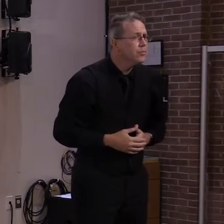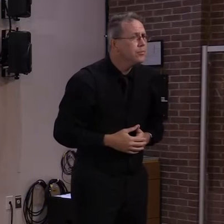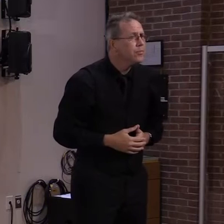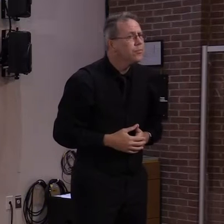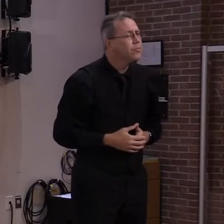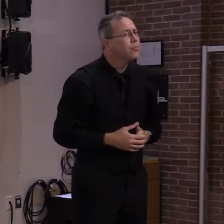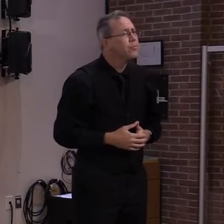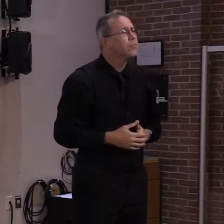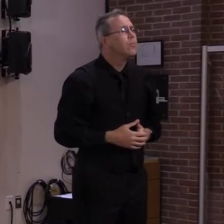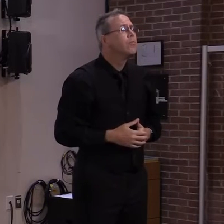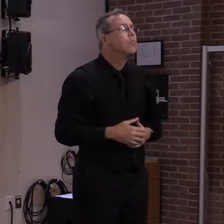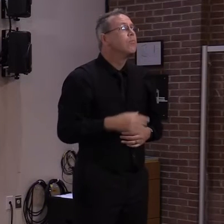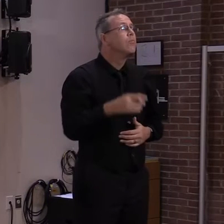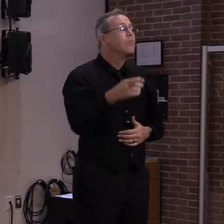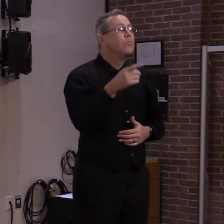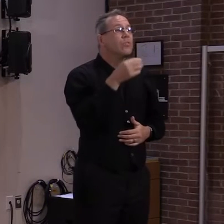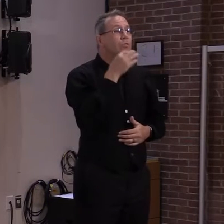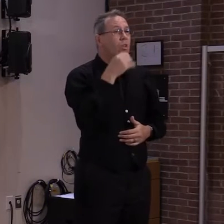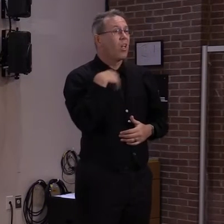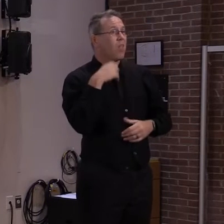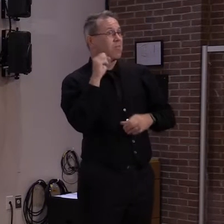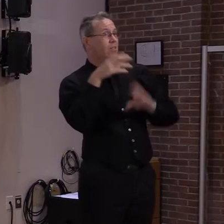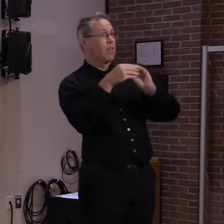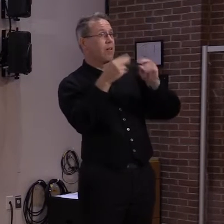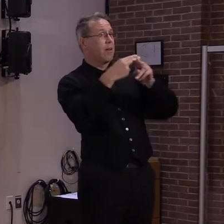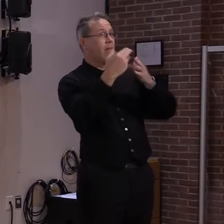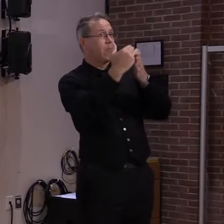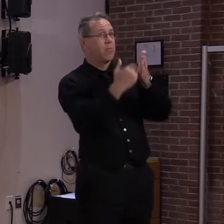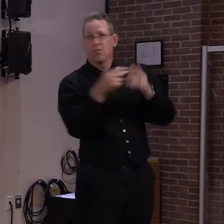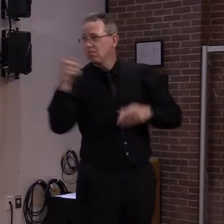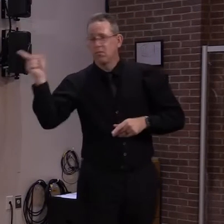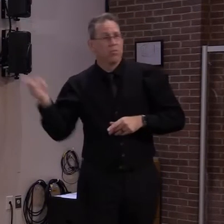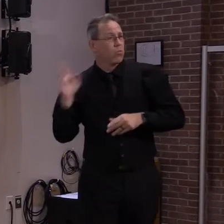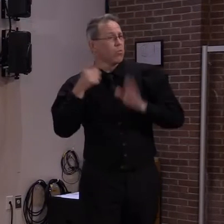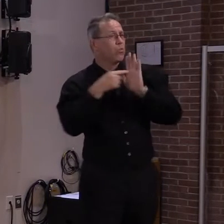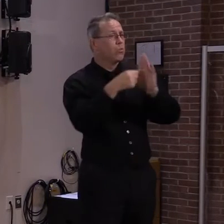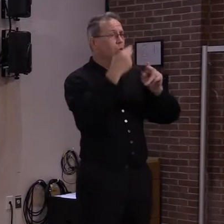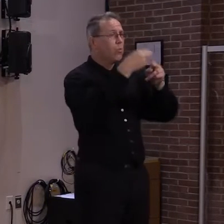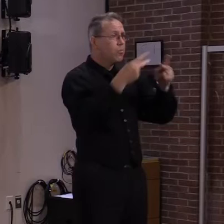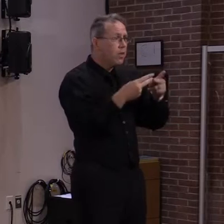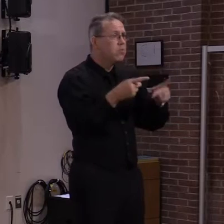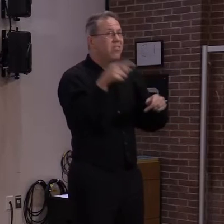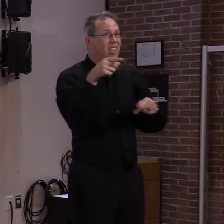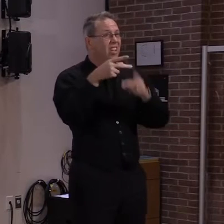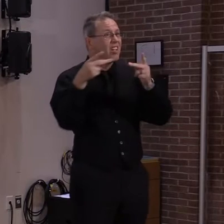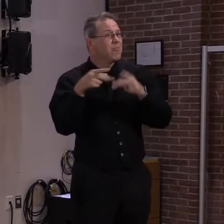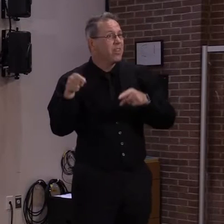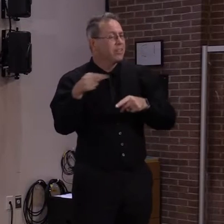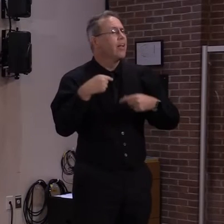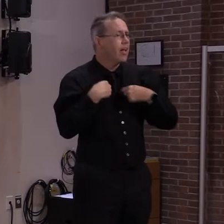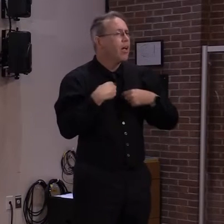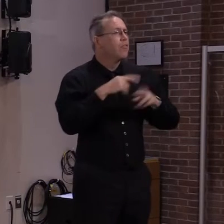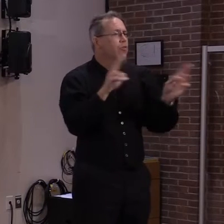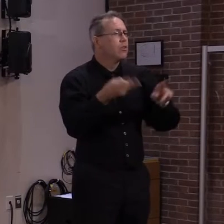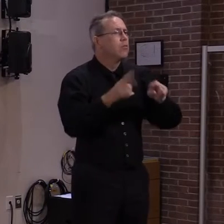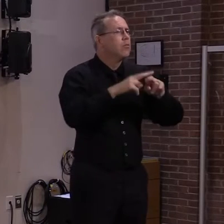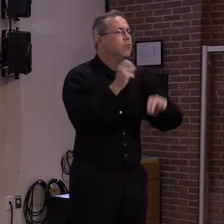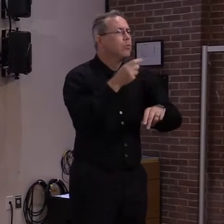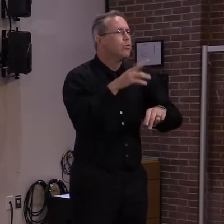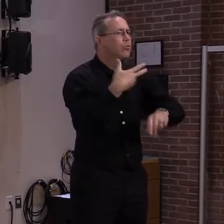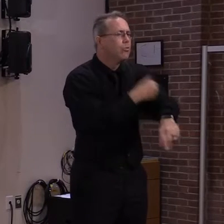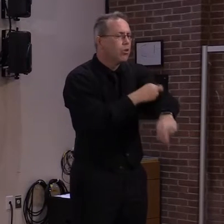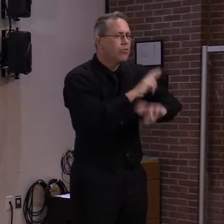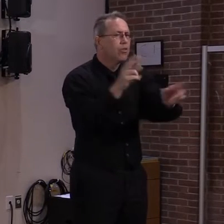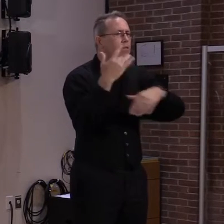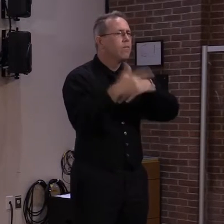pop-up sites that I'm announcing today will be available to begin providing booster shots for those eligible later this week. You